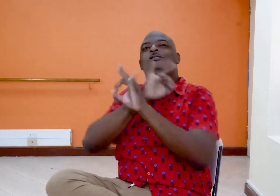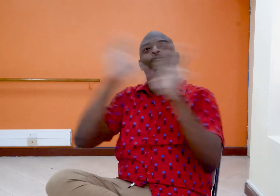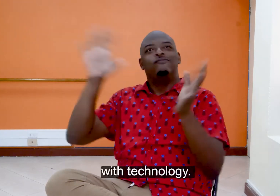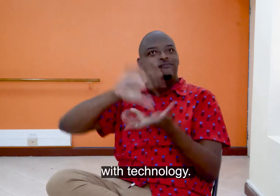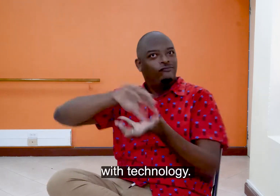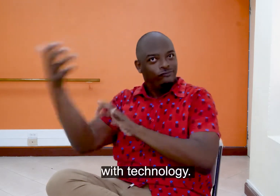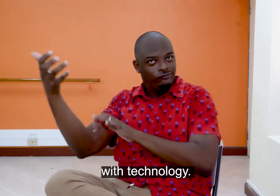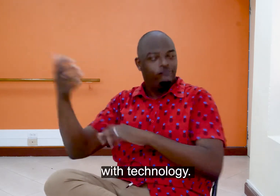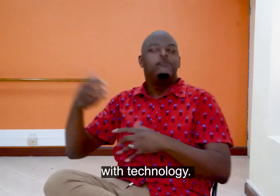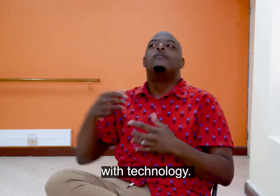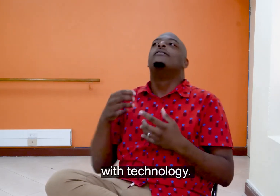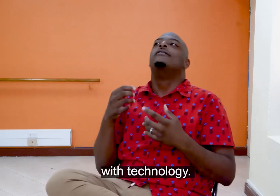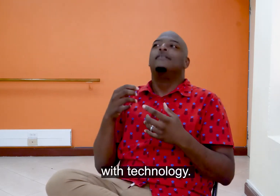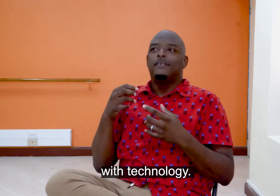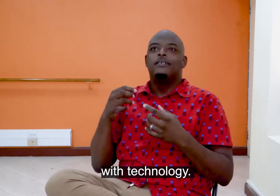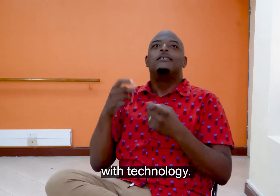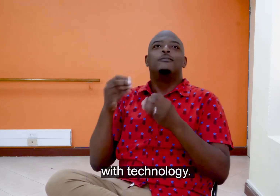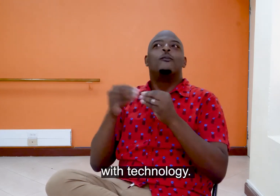with technology to